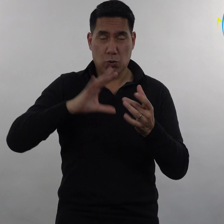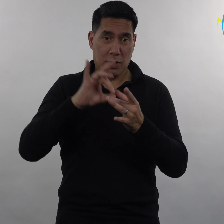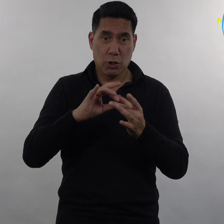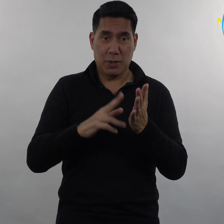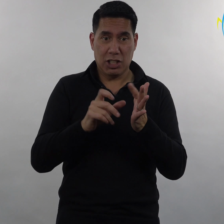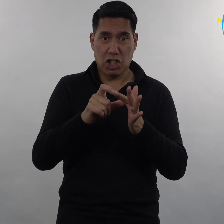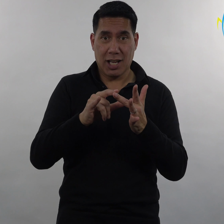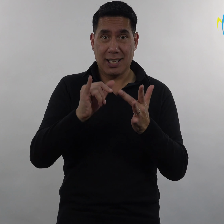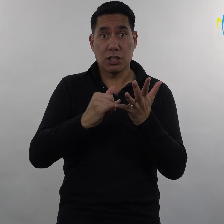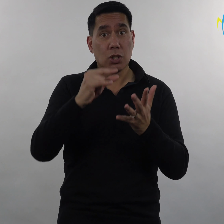goals.